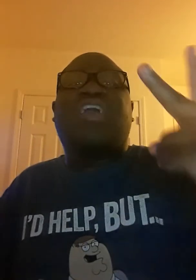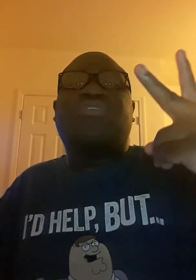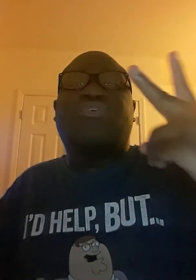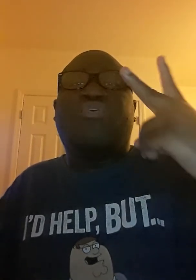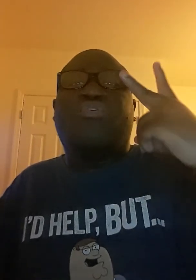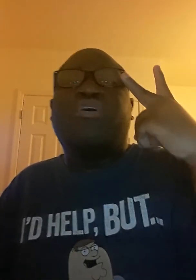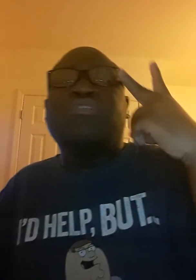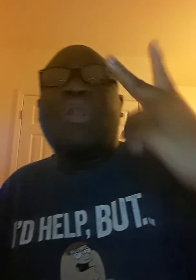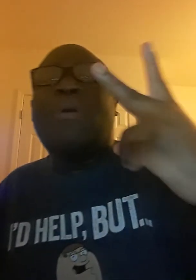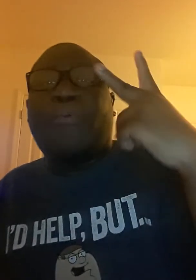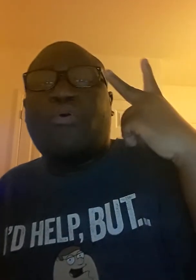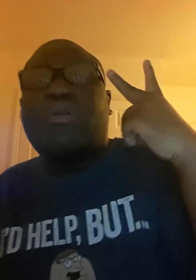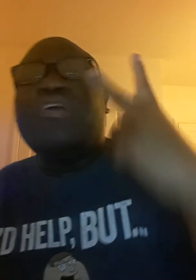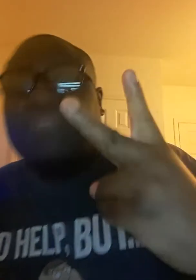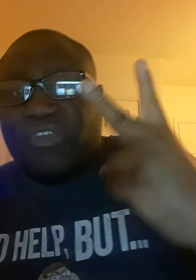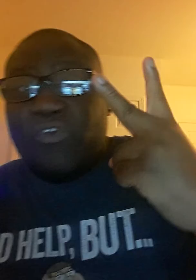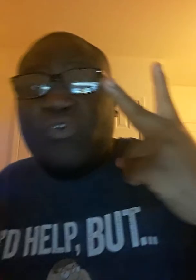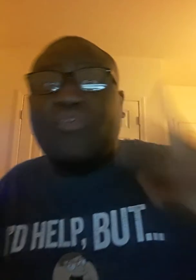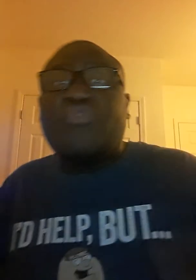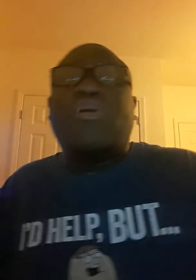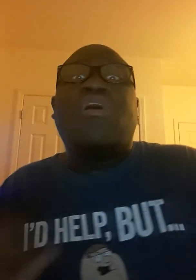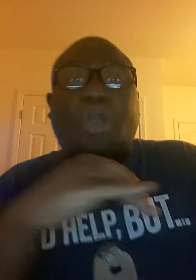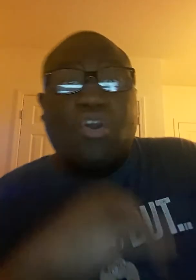channel number 2. Oh